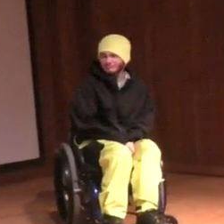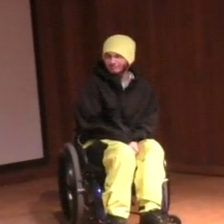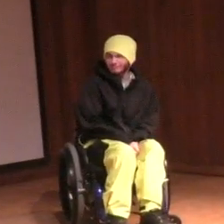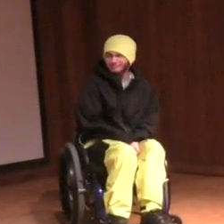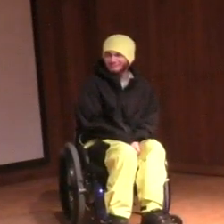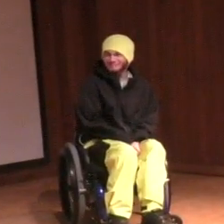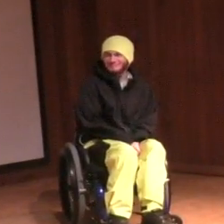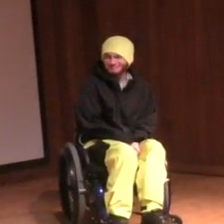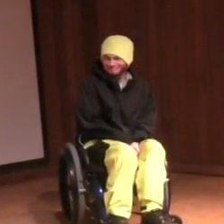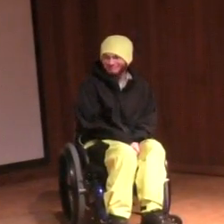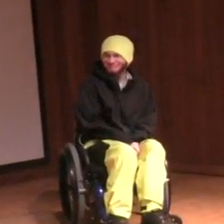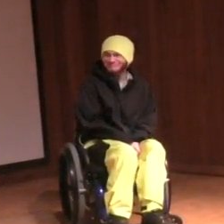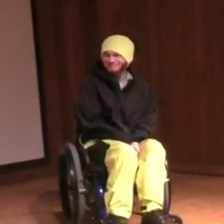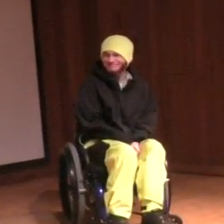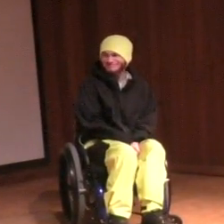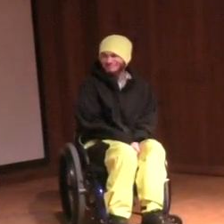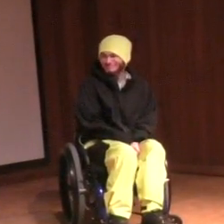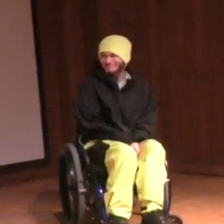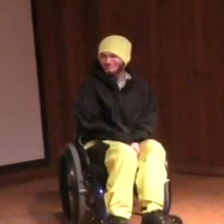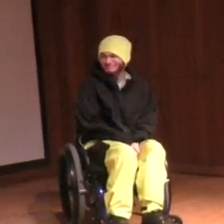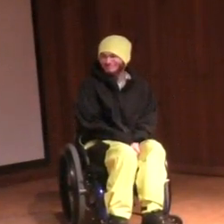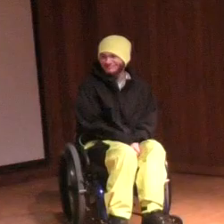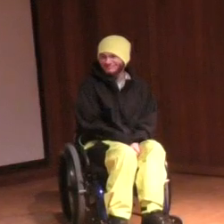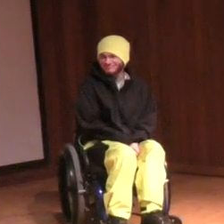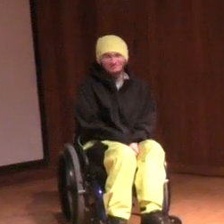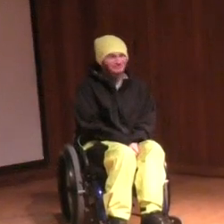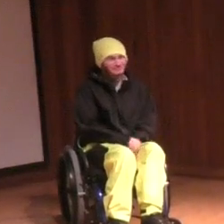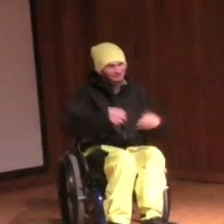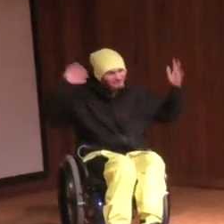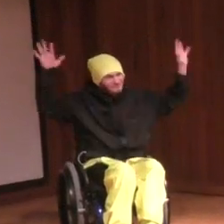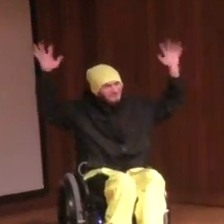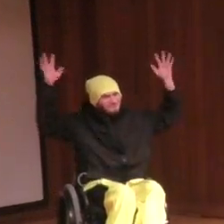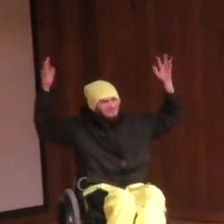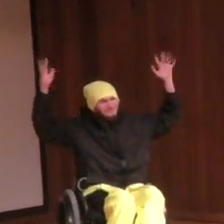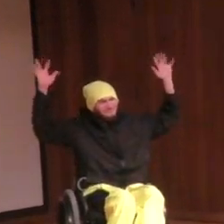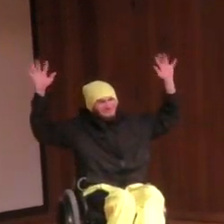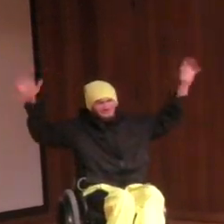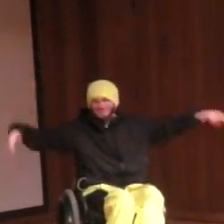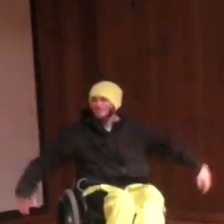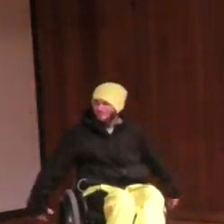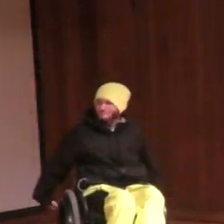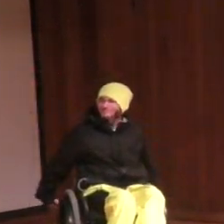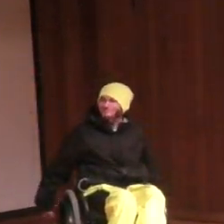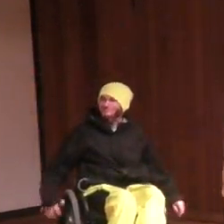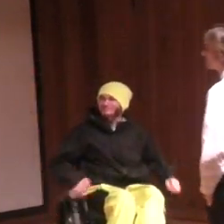If you see a brave person standing up, give them some applause. Yay.